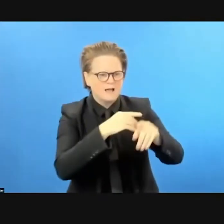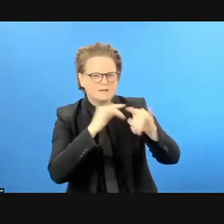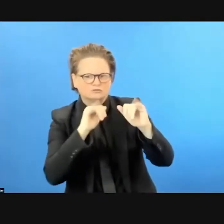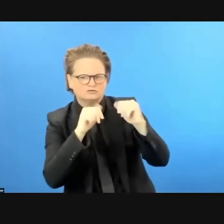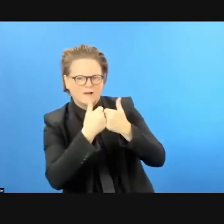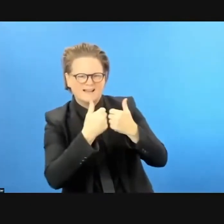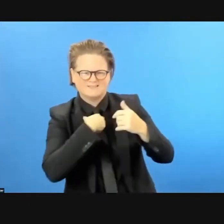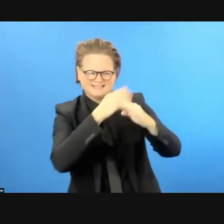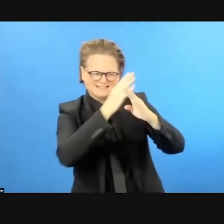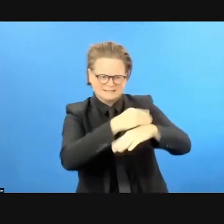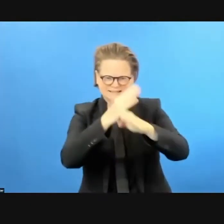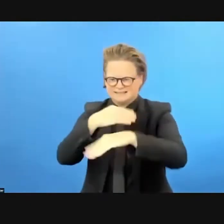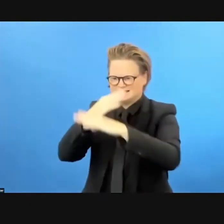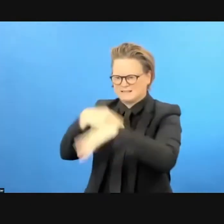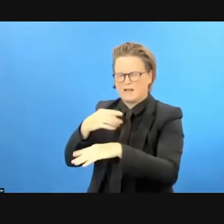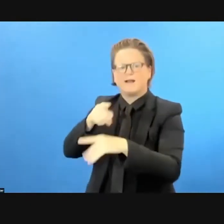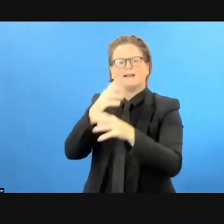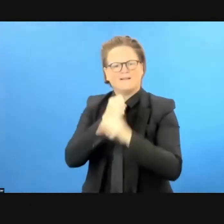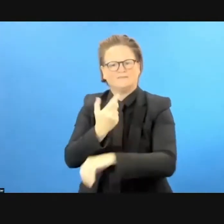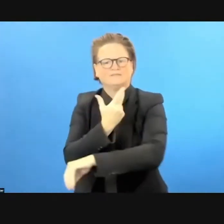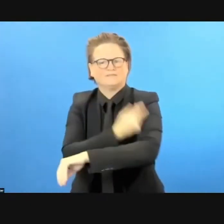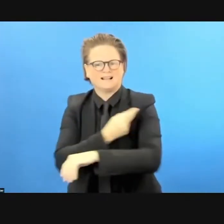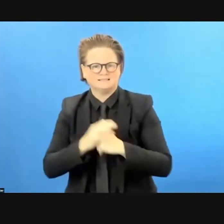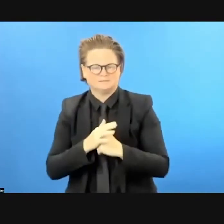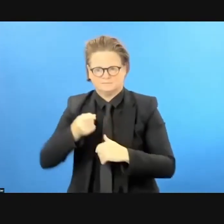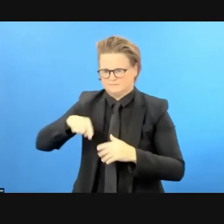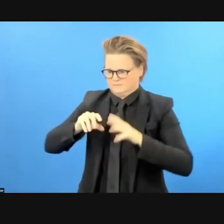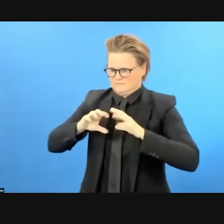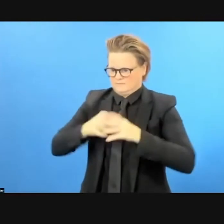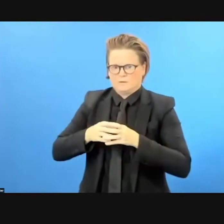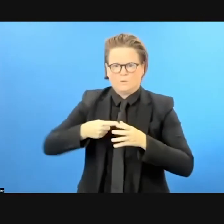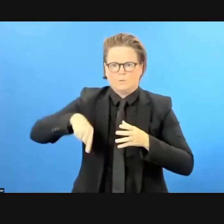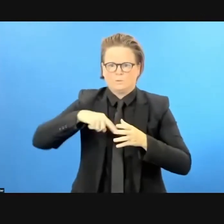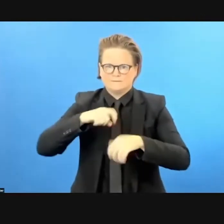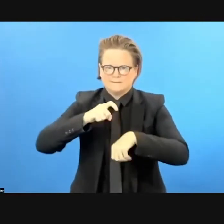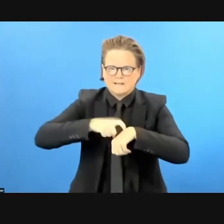the mobile vaccine teams are very time and resource intensive, and it will be,